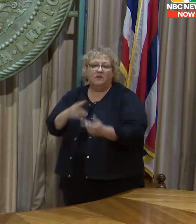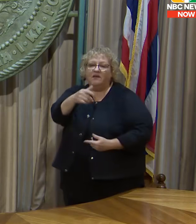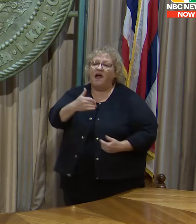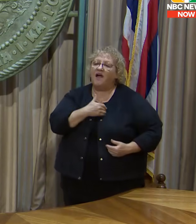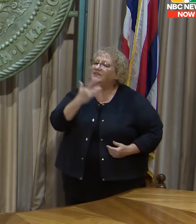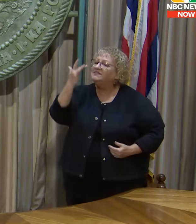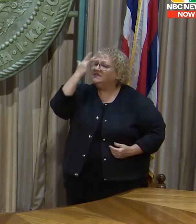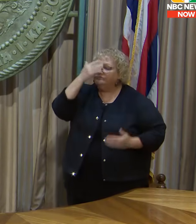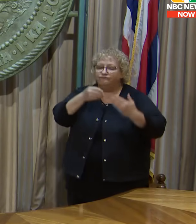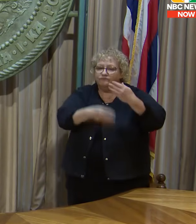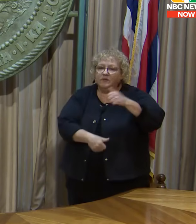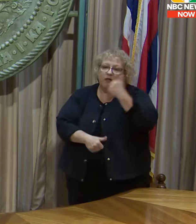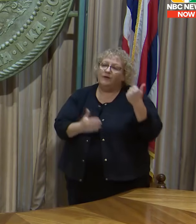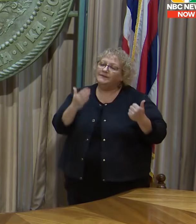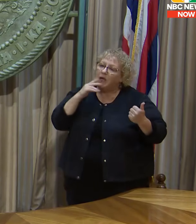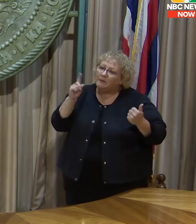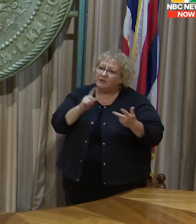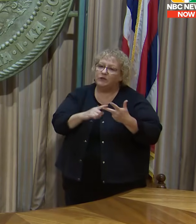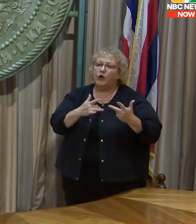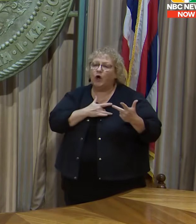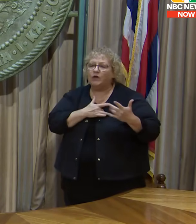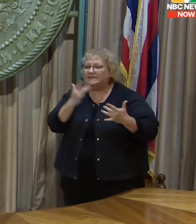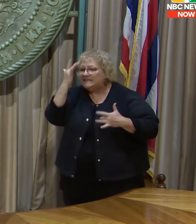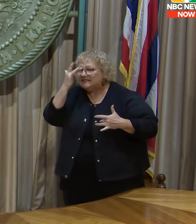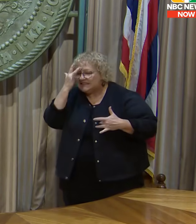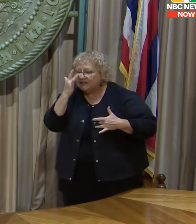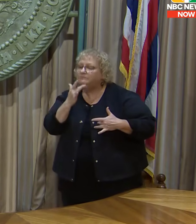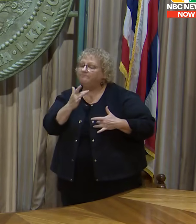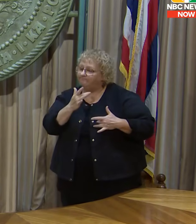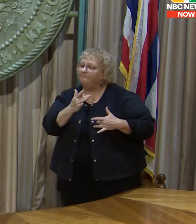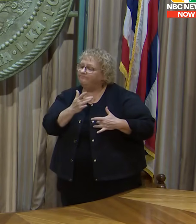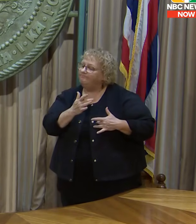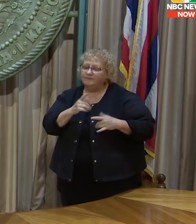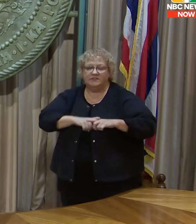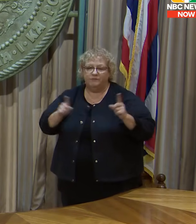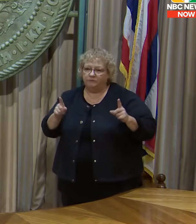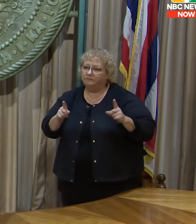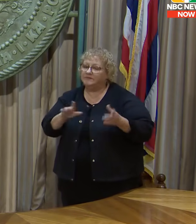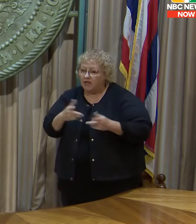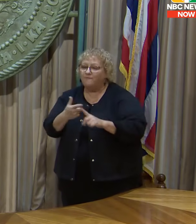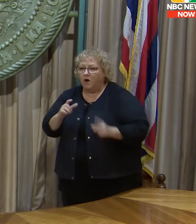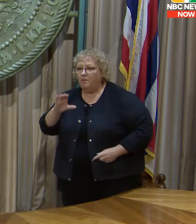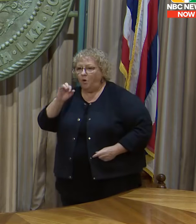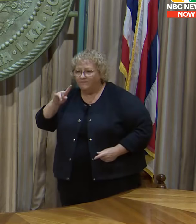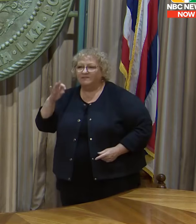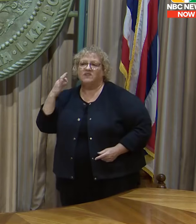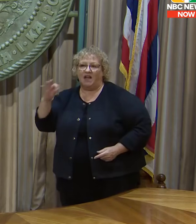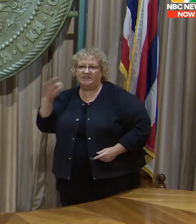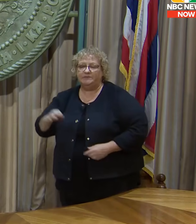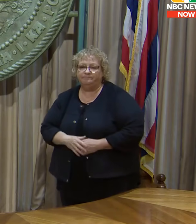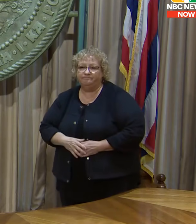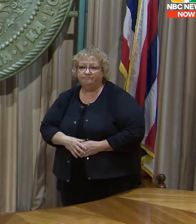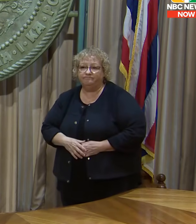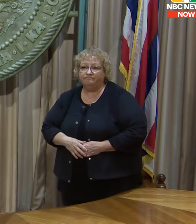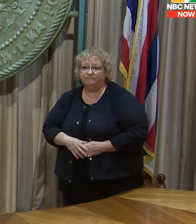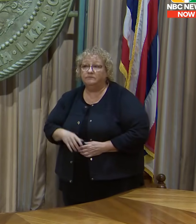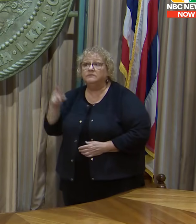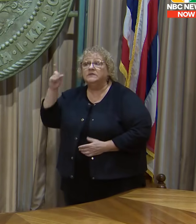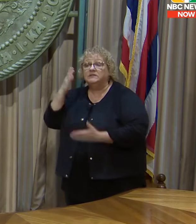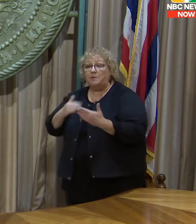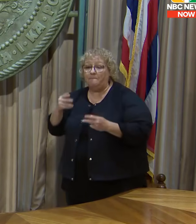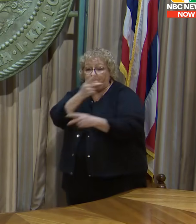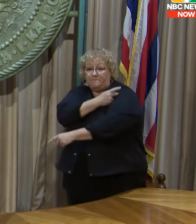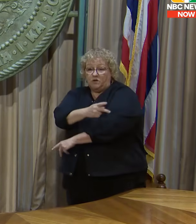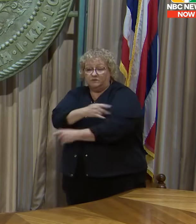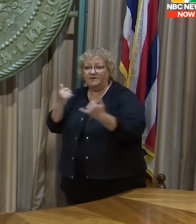the underlying health conditions might be. We do have a number of people in the hospital as we speak that are COVID-19